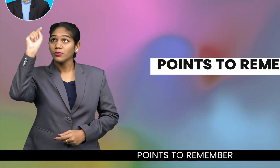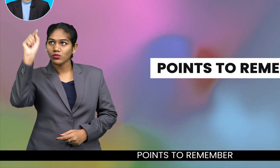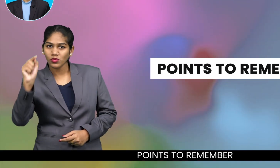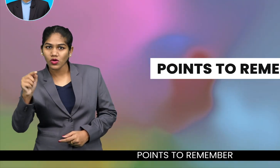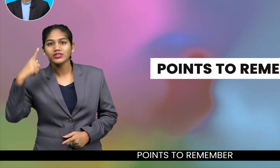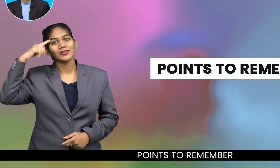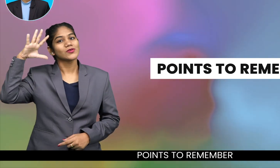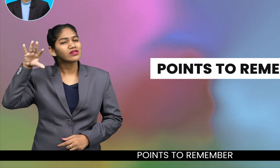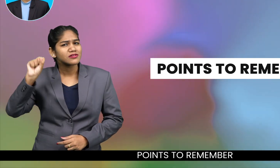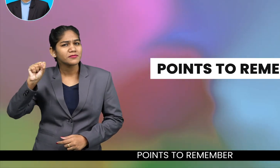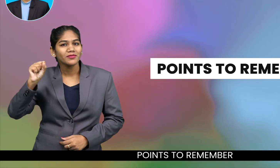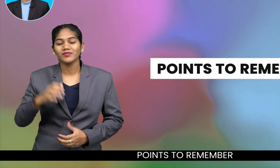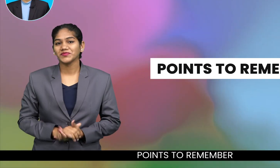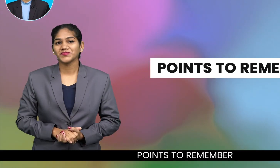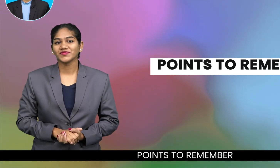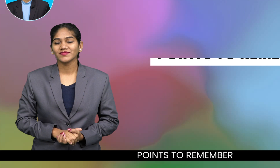Points to remember: